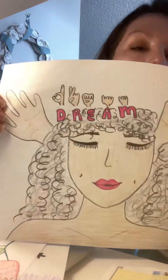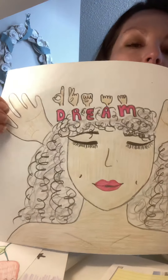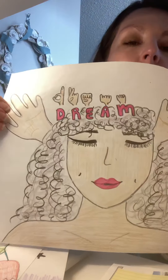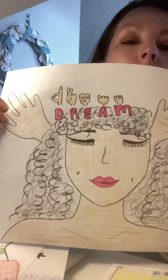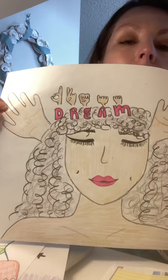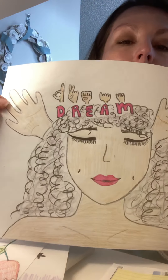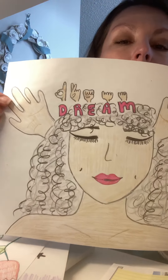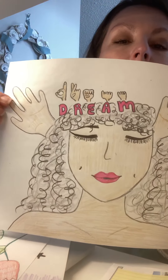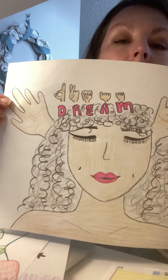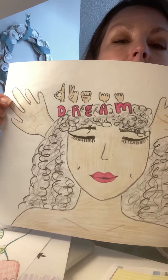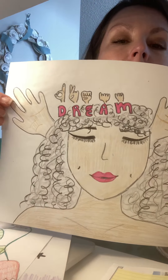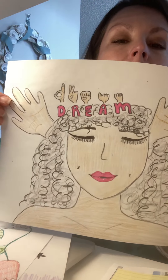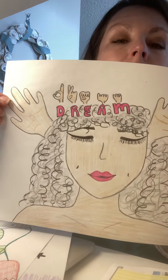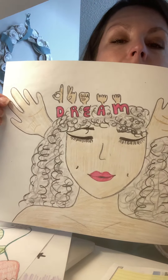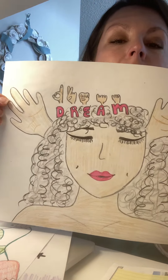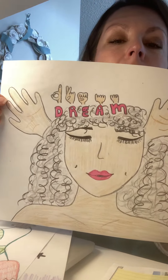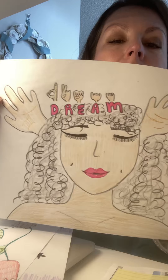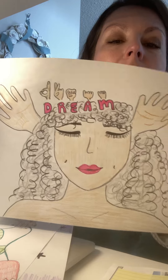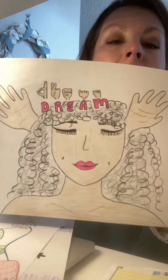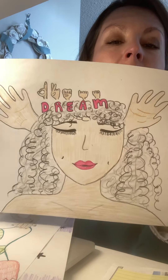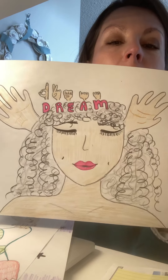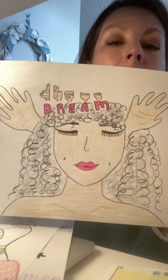the word in her art.